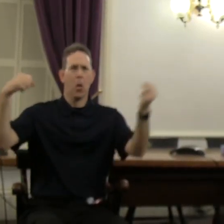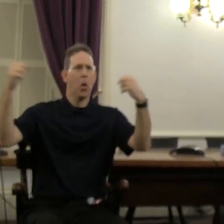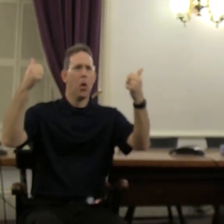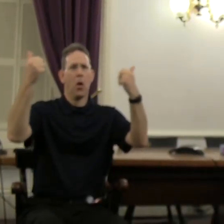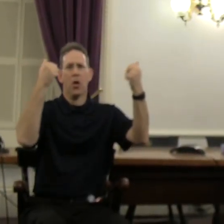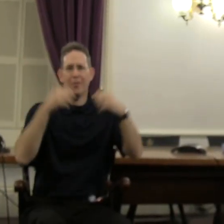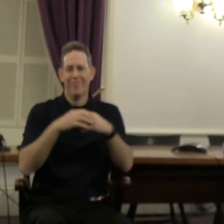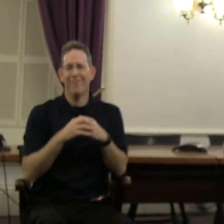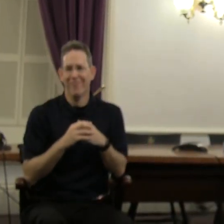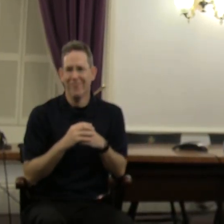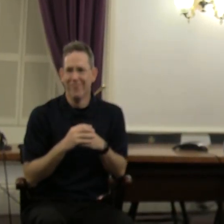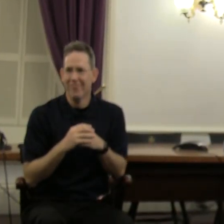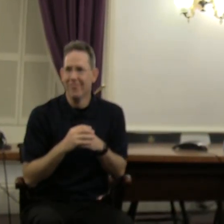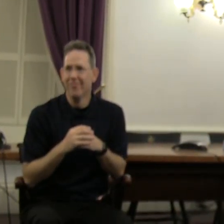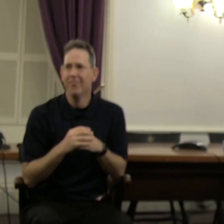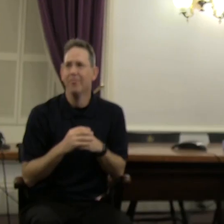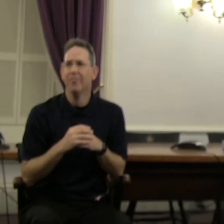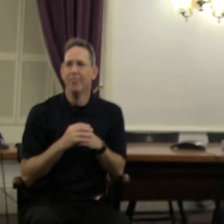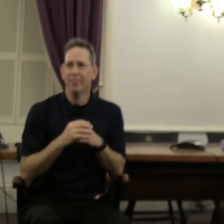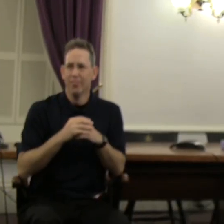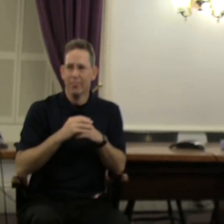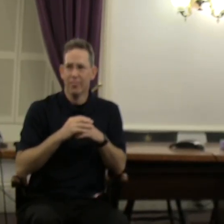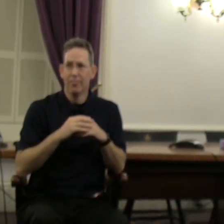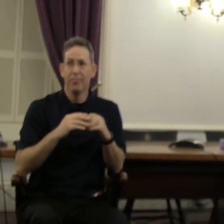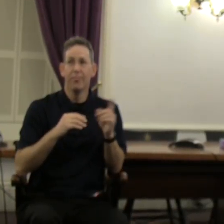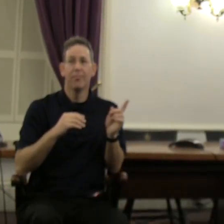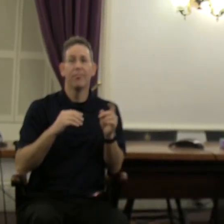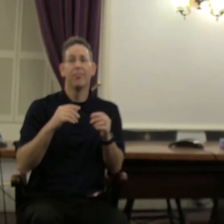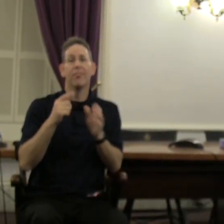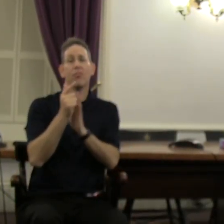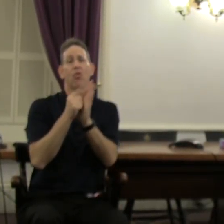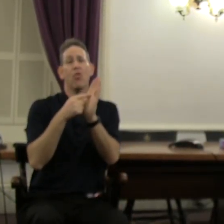assets. They will be on the road to self-sufficiency,